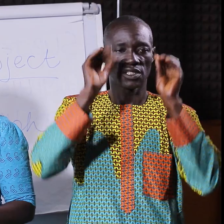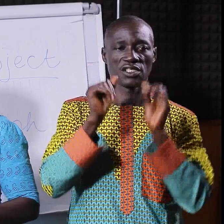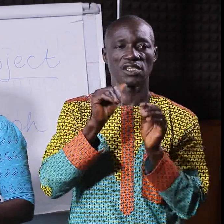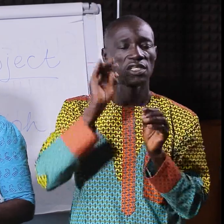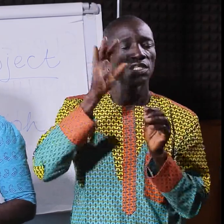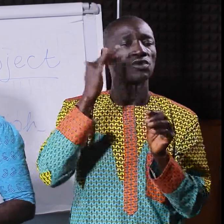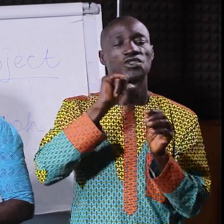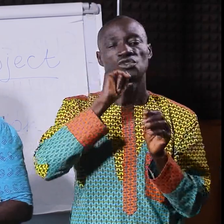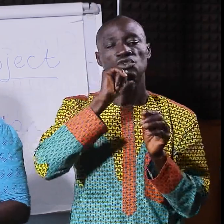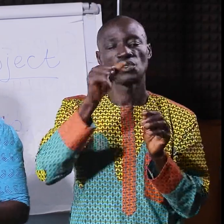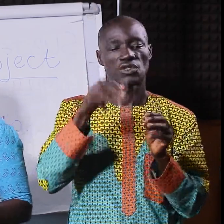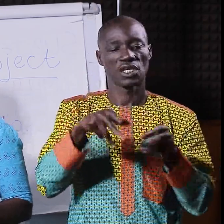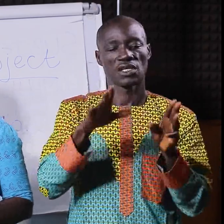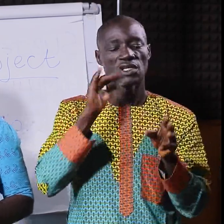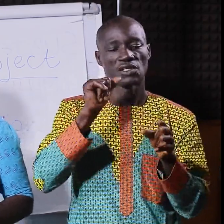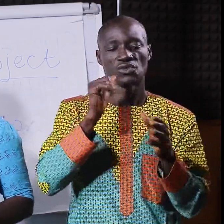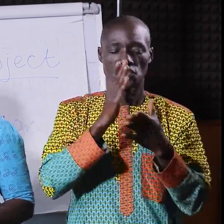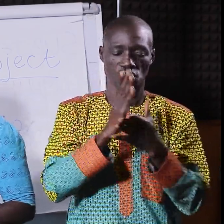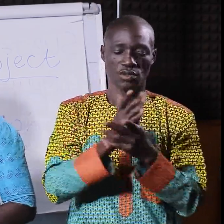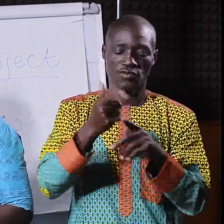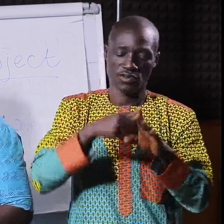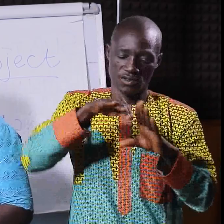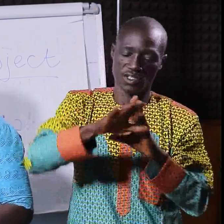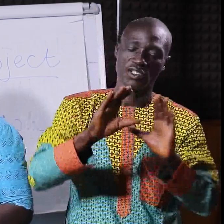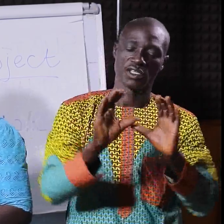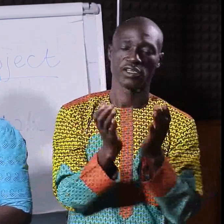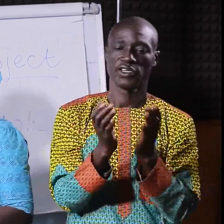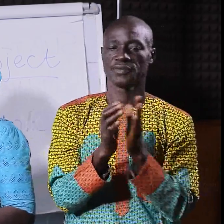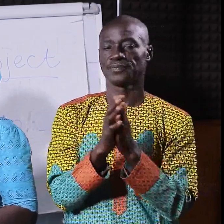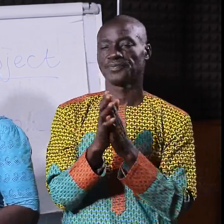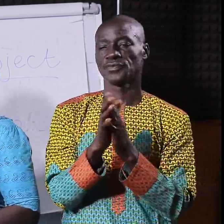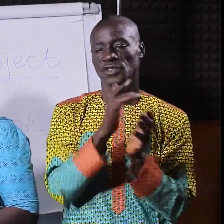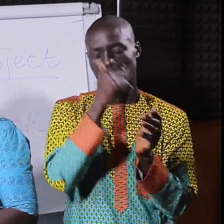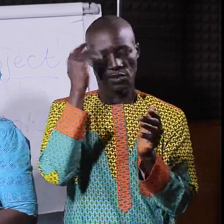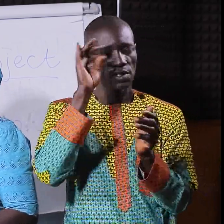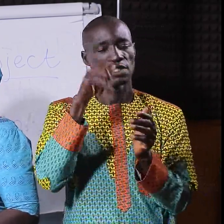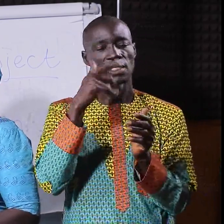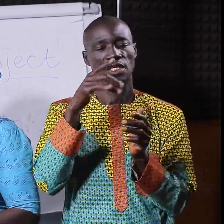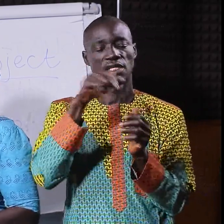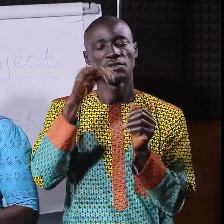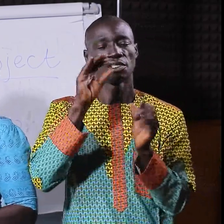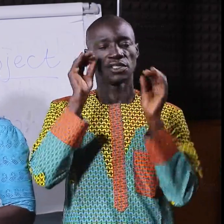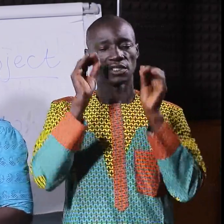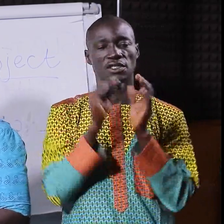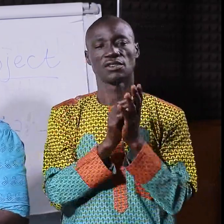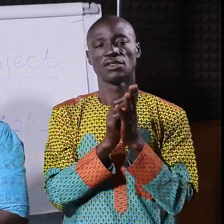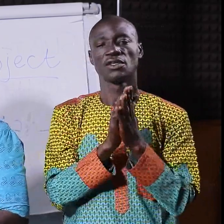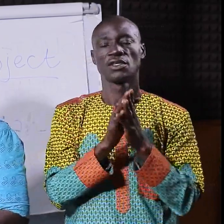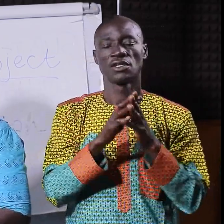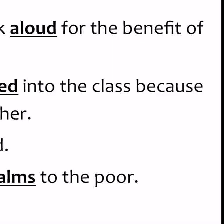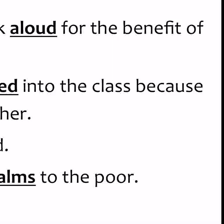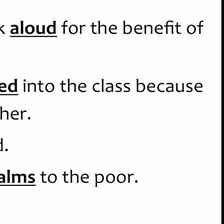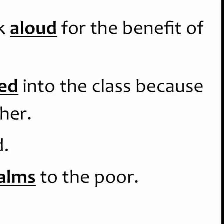He was not allowed, meaning he was stopped from entering the class because he lied about his teacher. Allowed